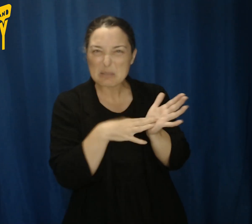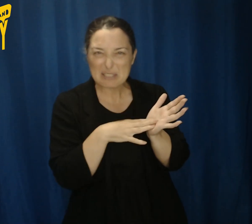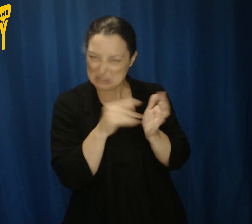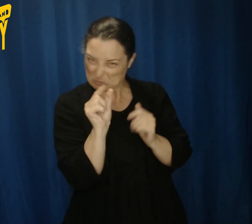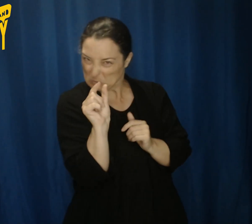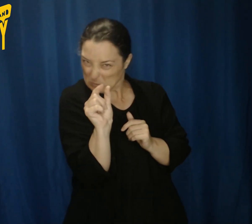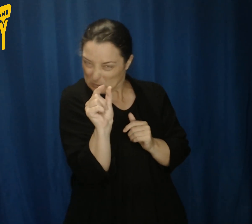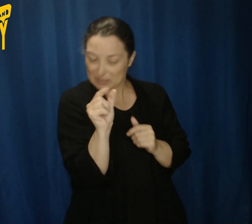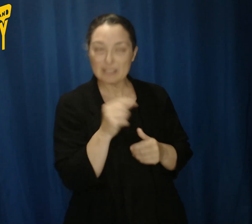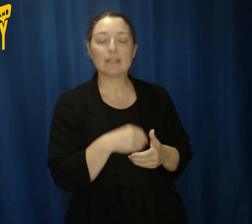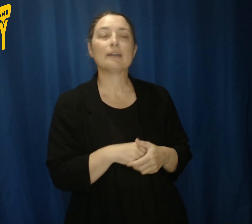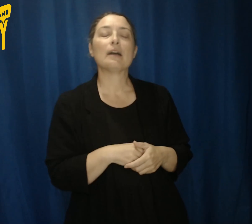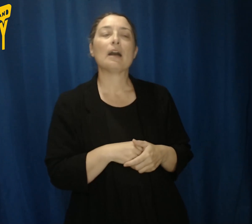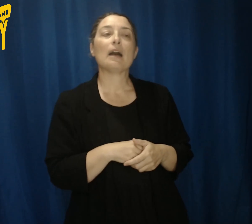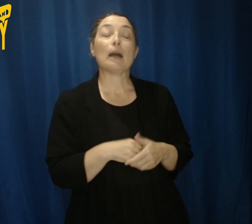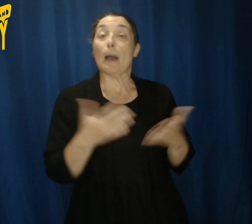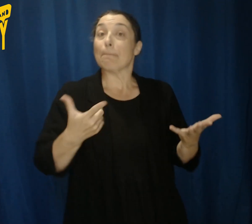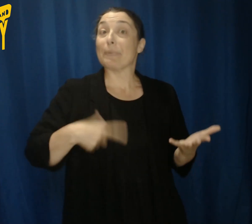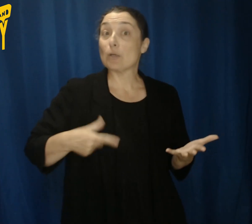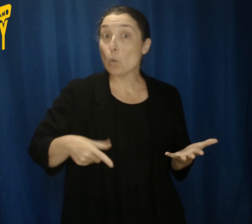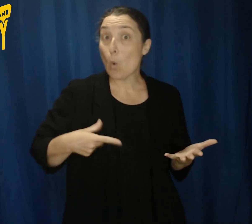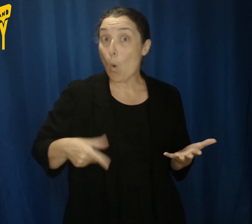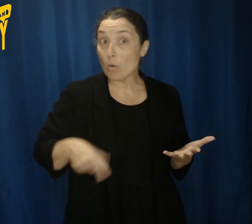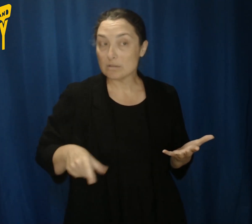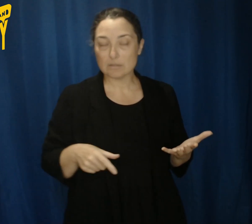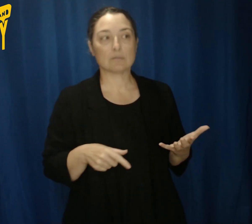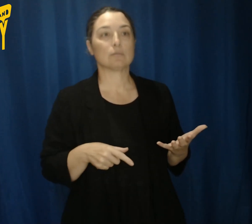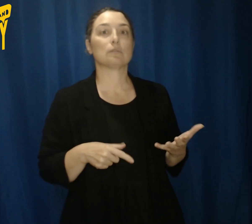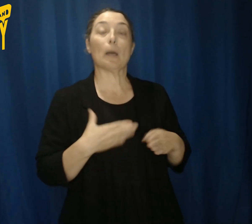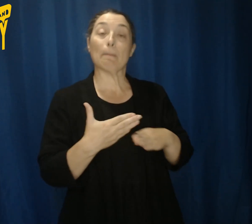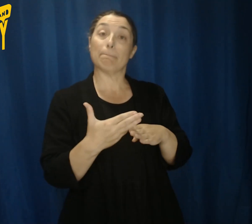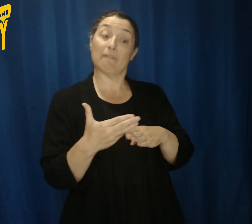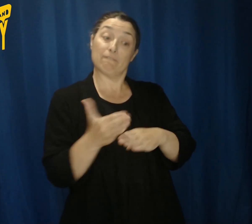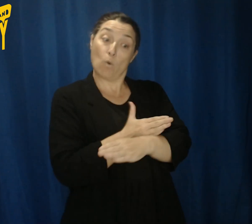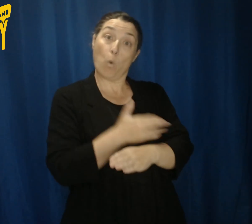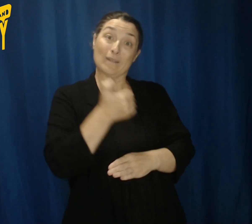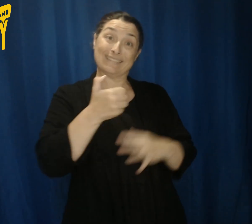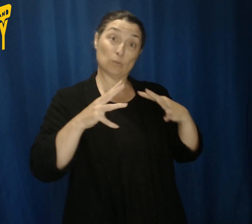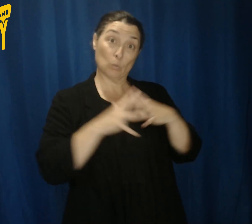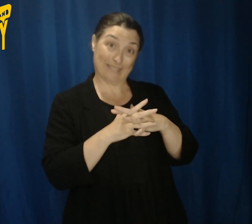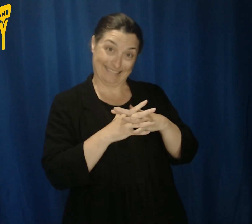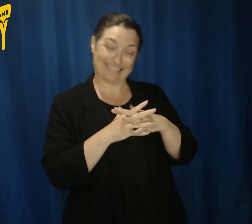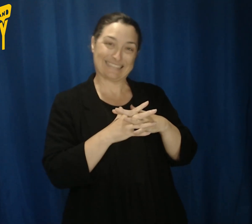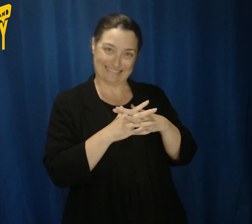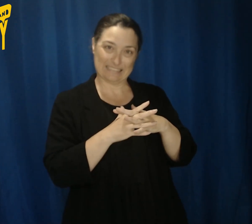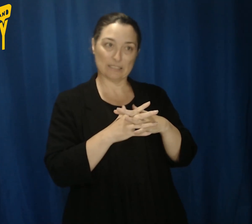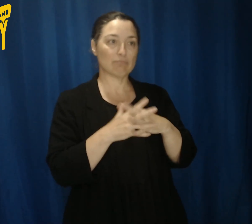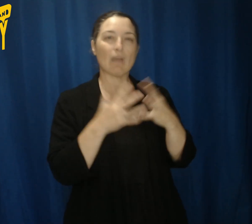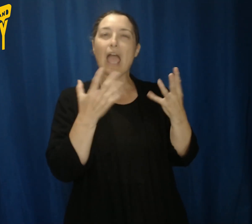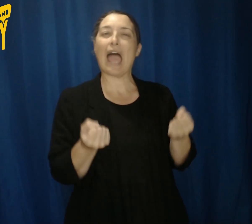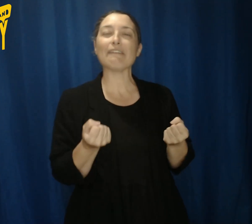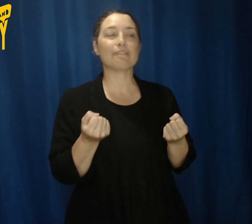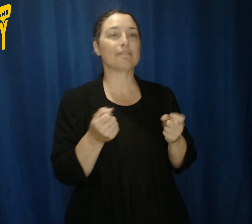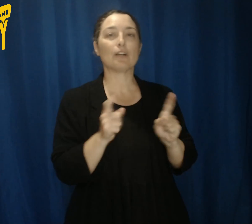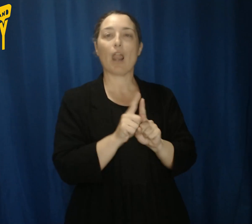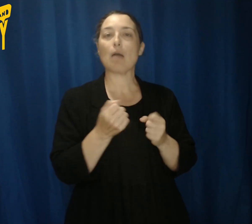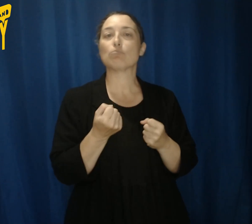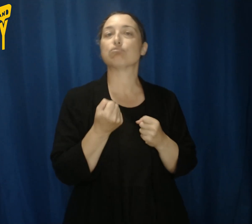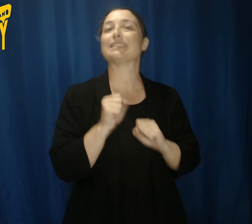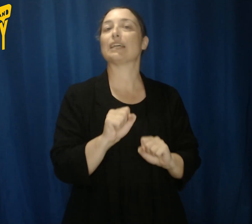And because before 6 weeks, you're protected from your mum's up and downs,